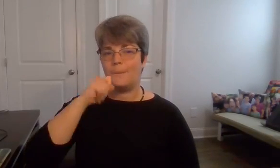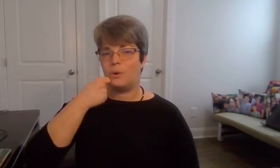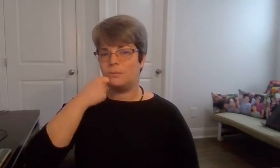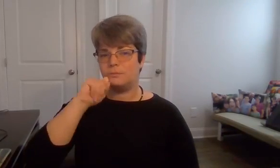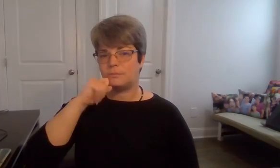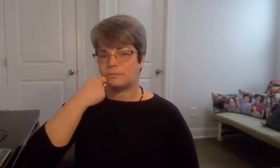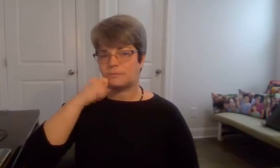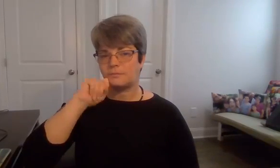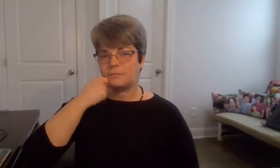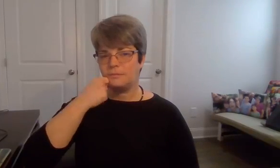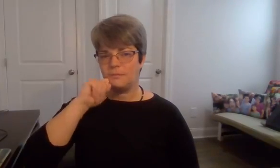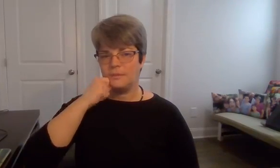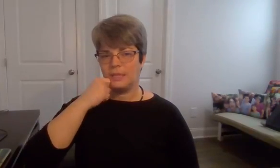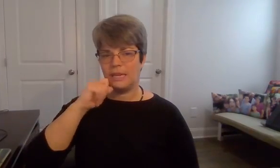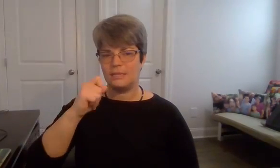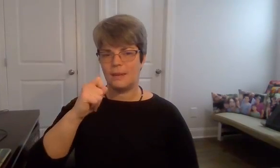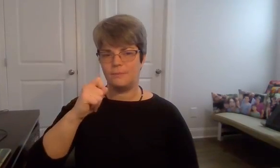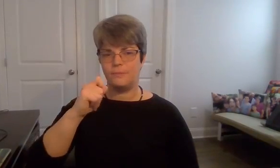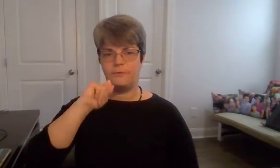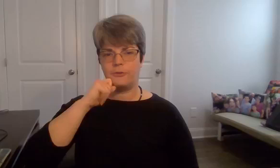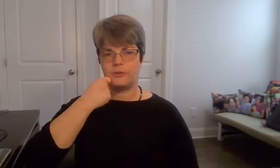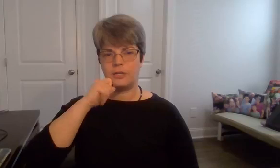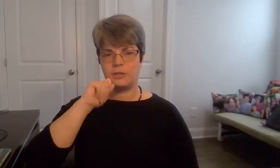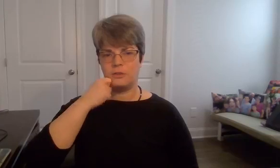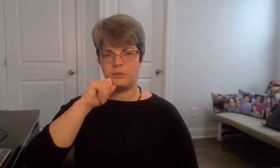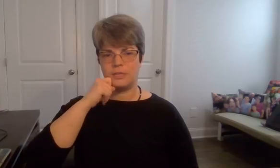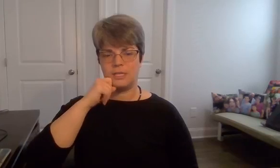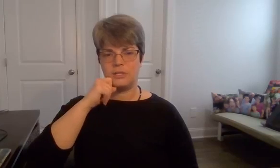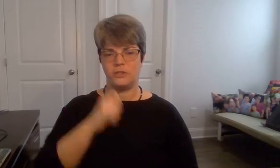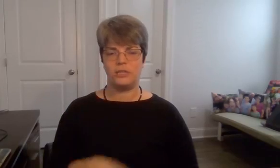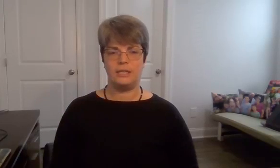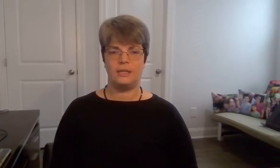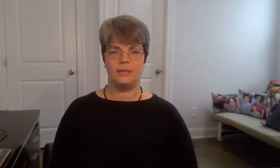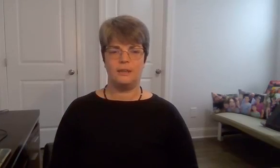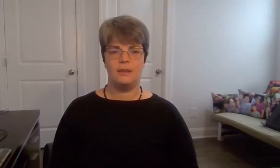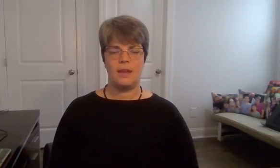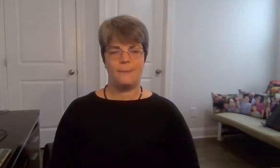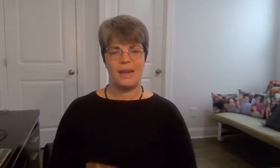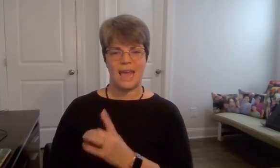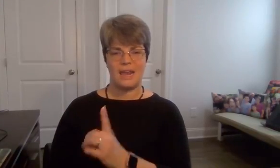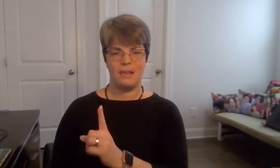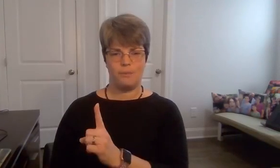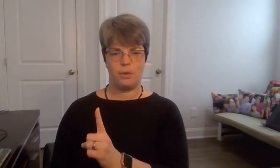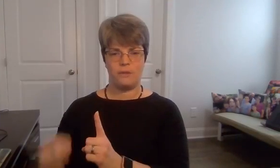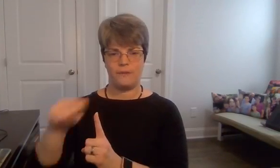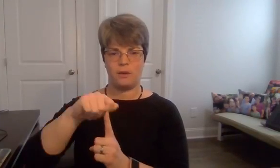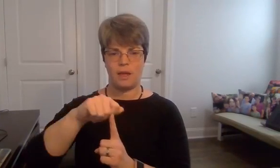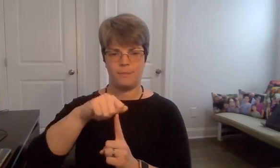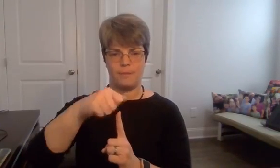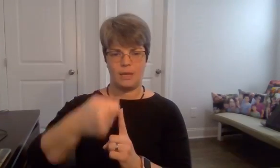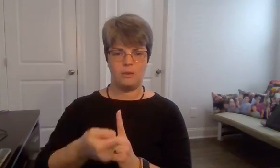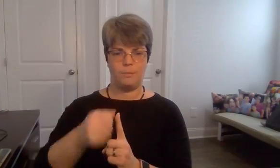Apple, again, it's that first knuckle twisted into your cheek. Banana, pointer finger up, and you peel